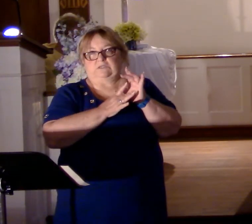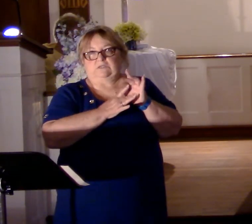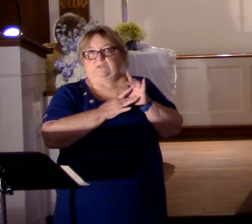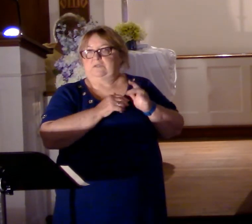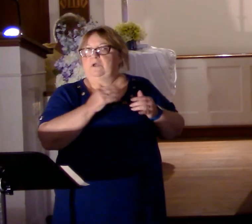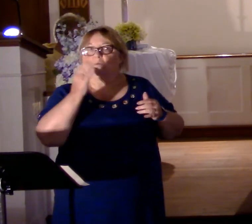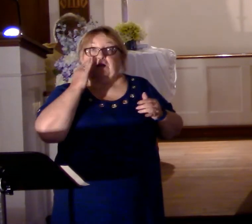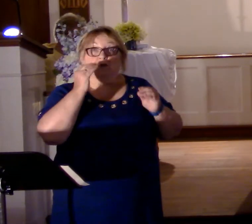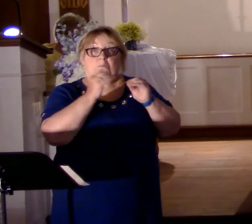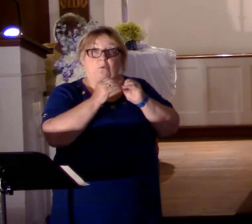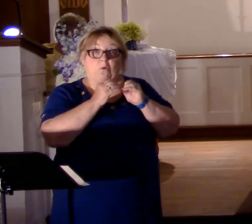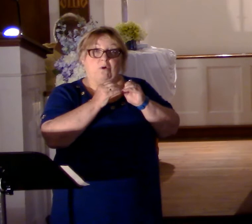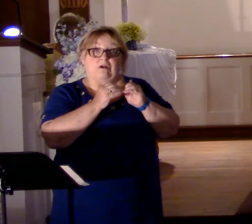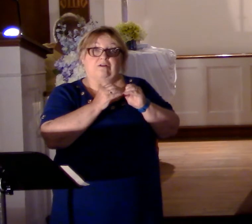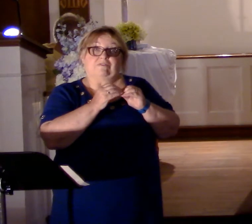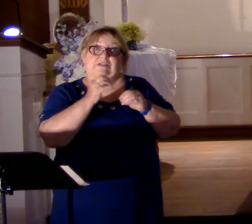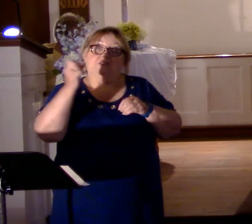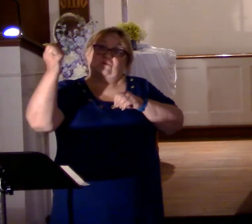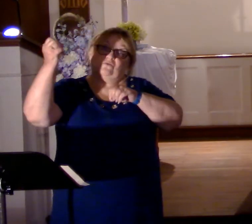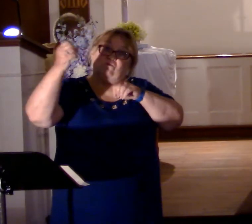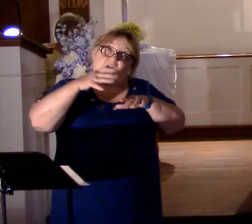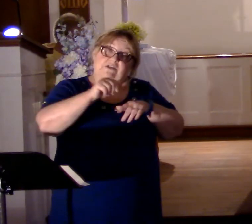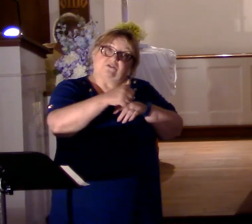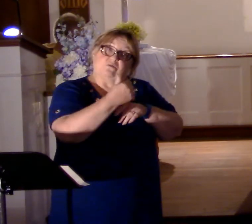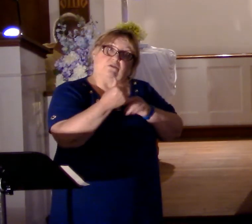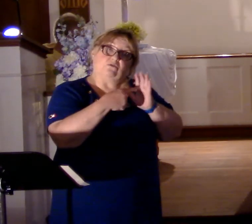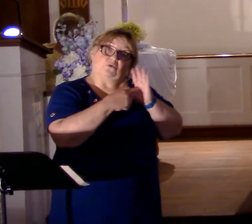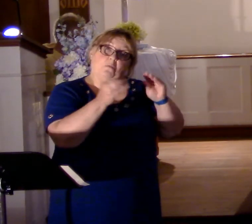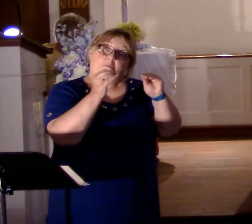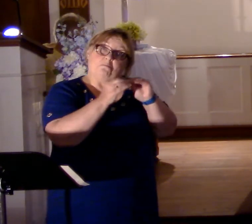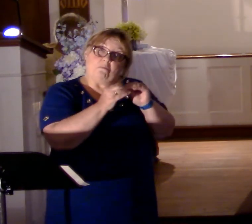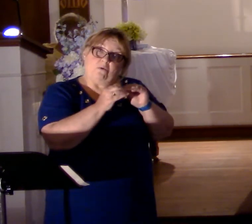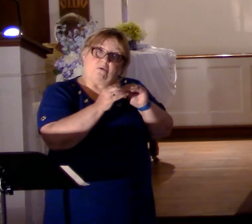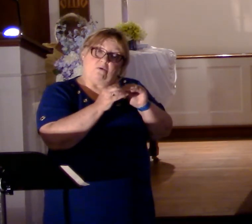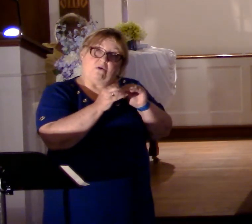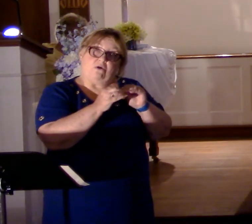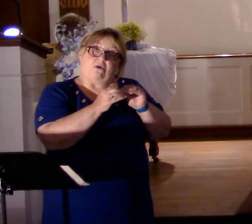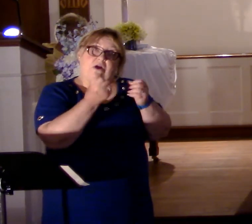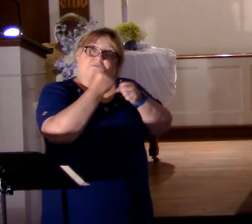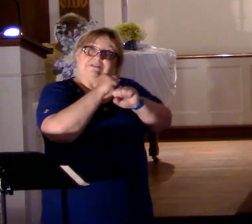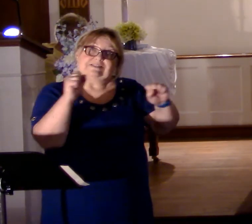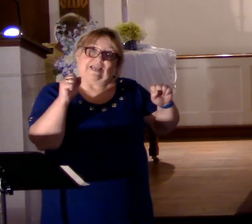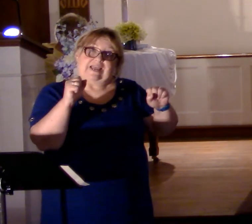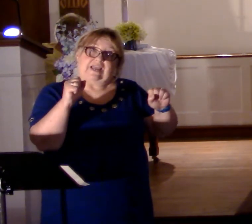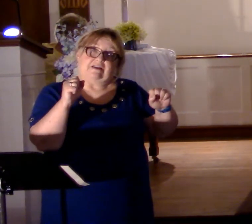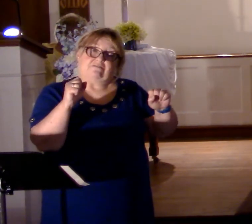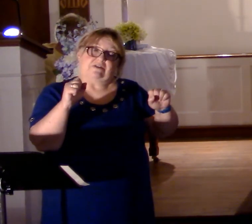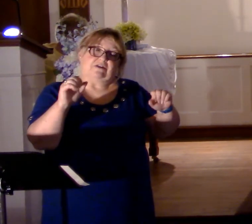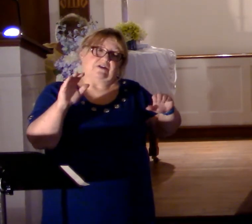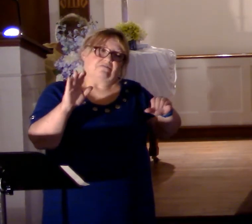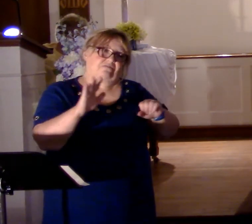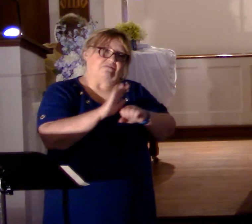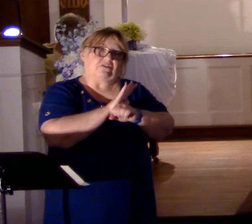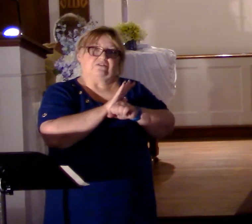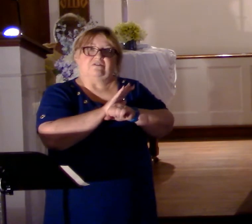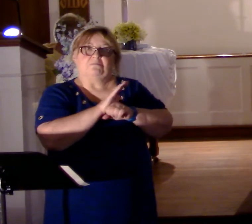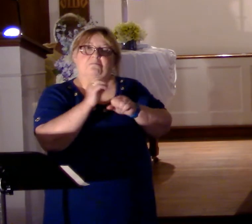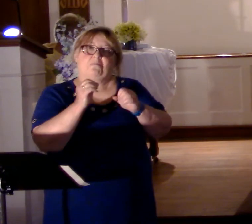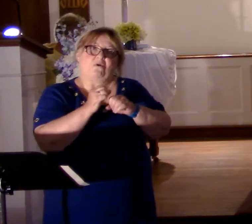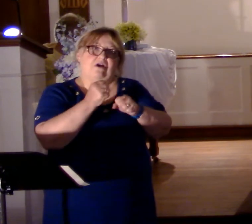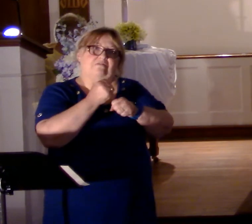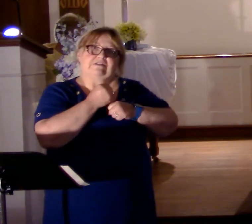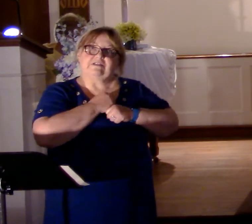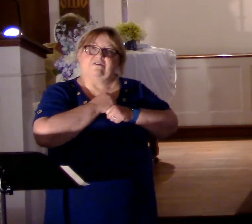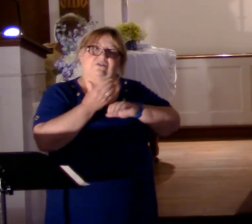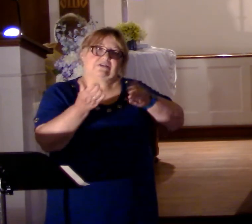I know more of his grace to others show, more of his saving fullness see, more of his love